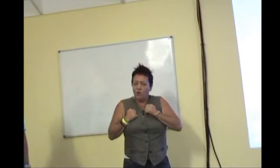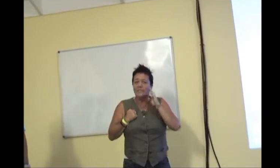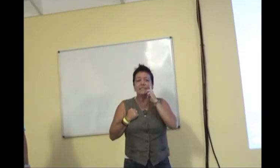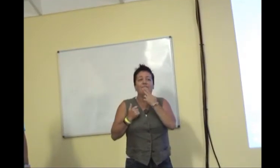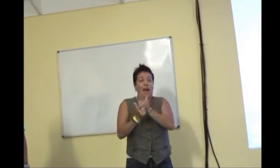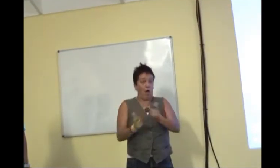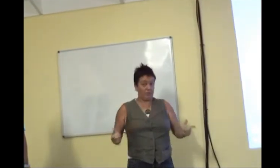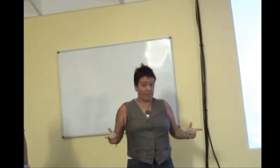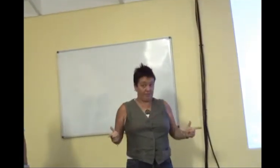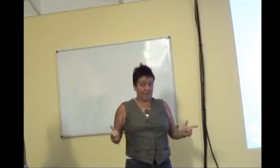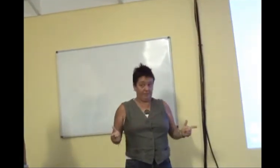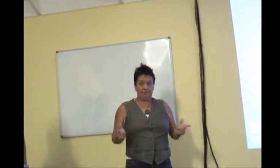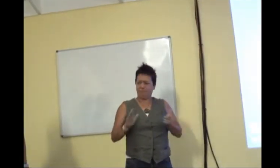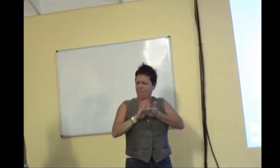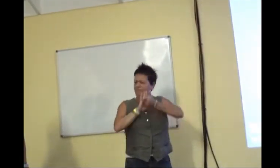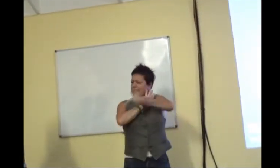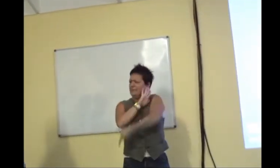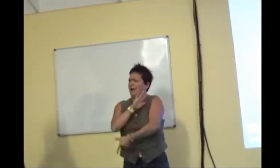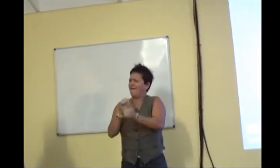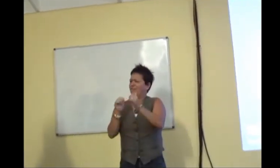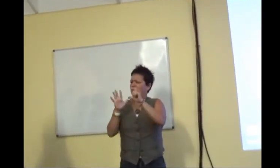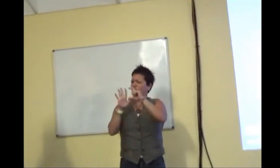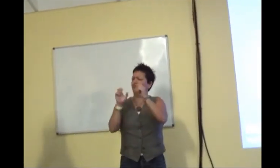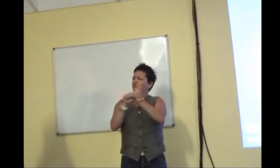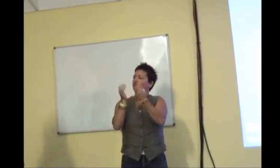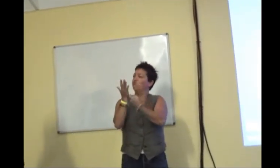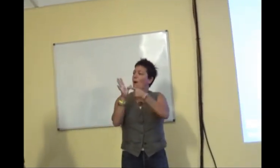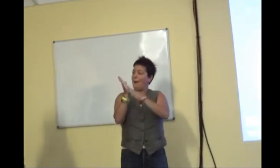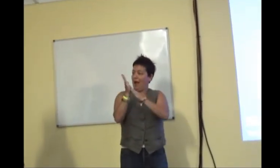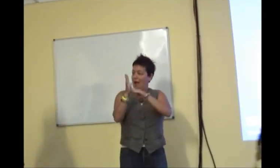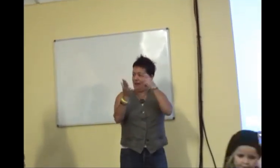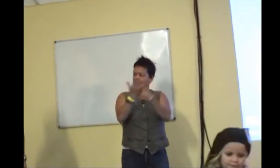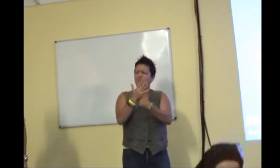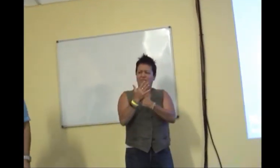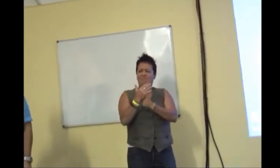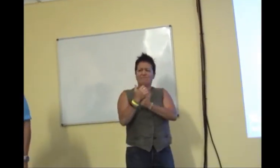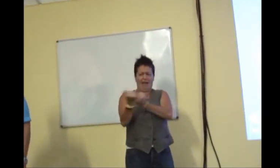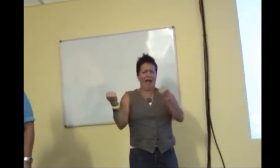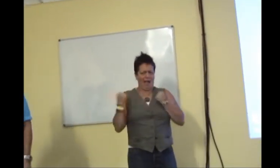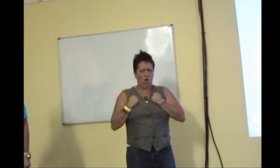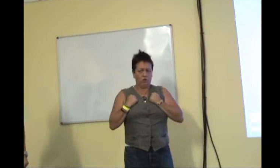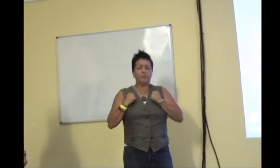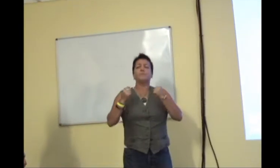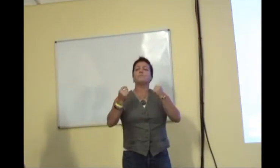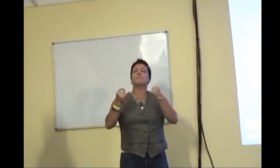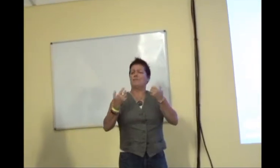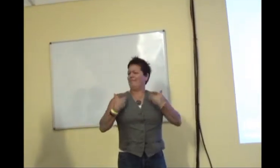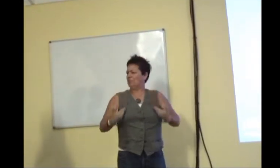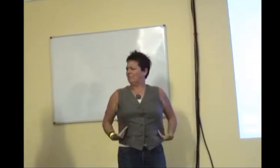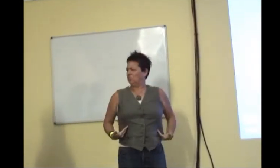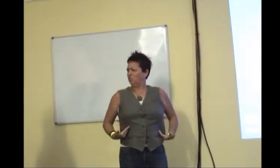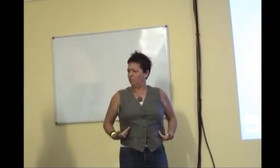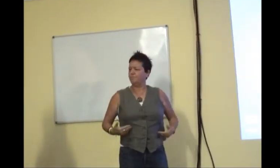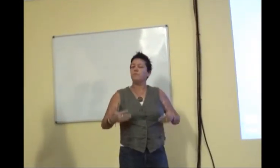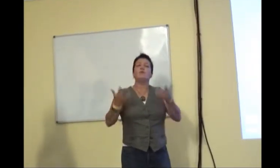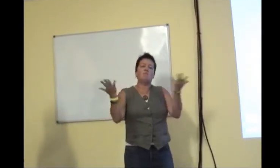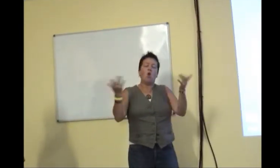that, it's our deaf language, and it's, has a very good grammatical structure. It has its own grammatical structure. It's a very rich